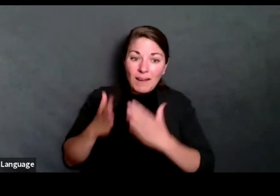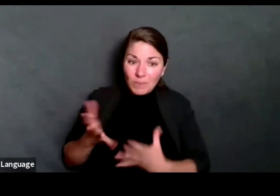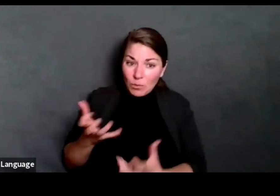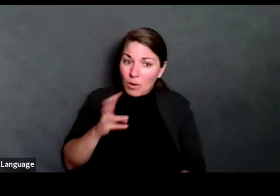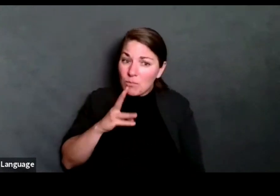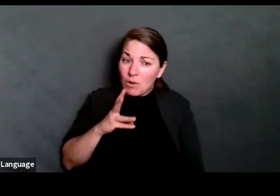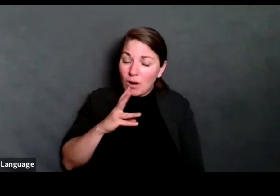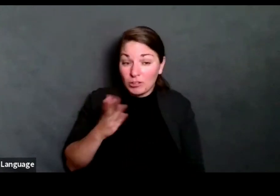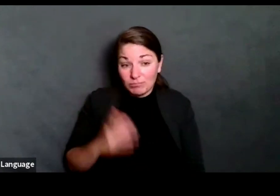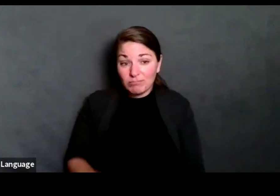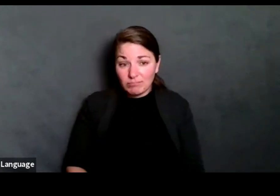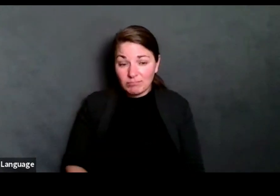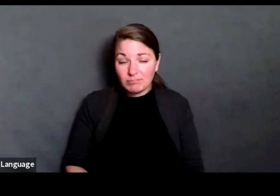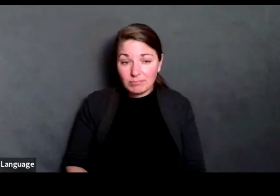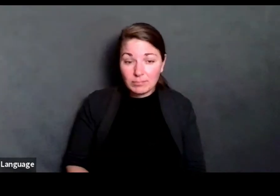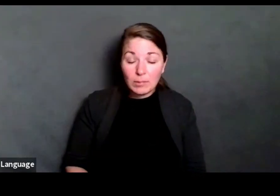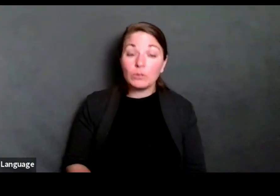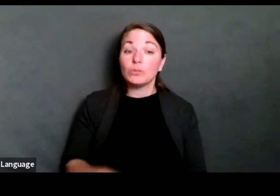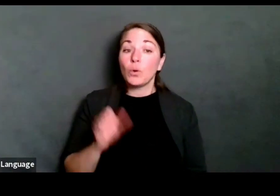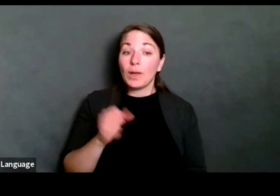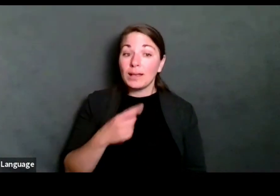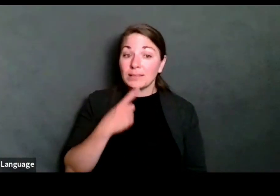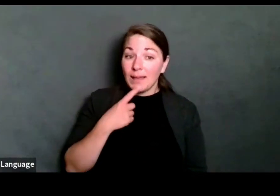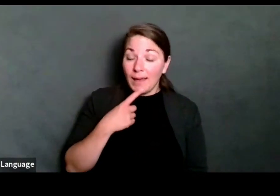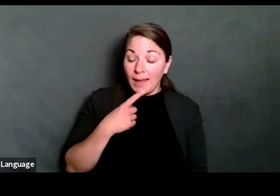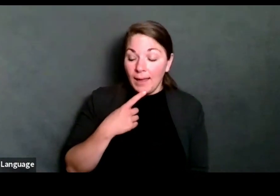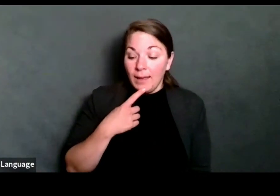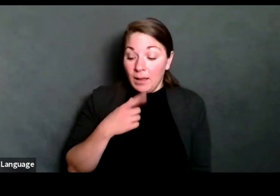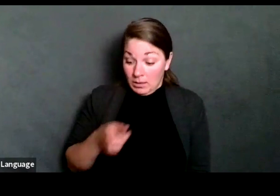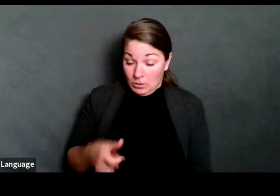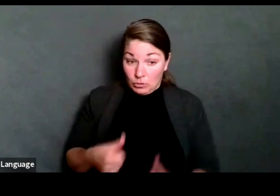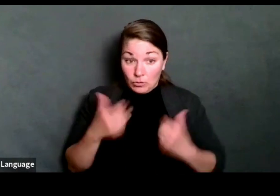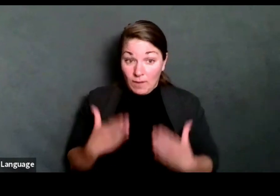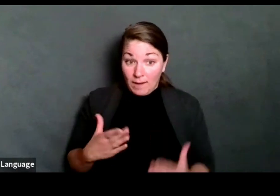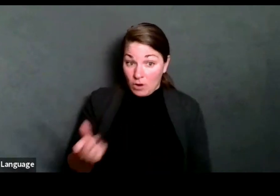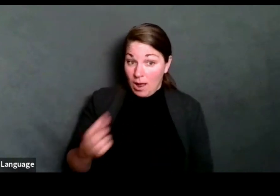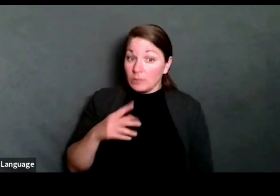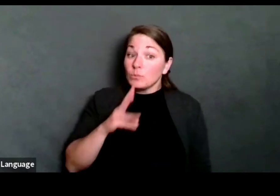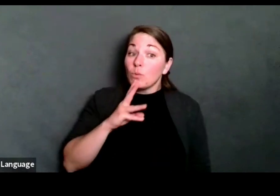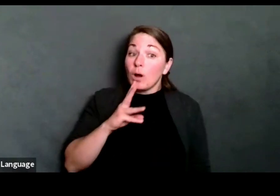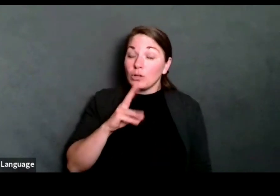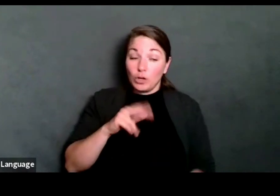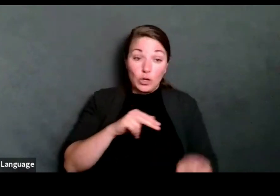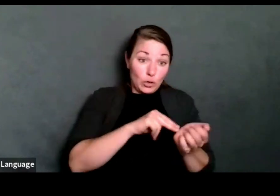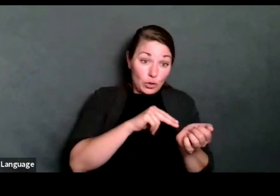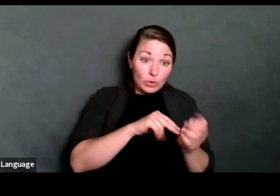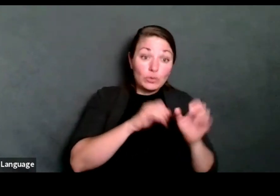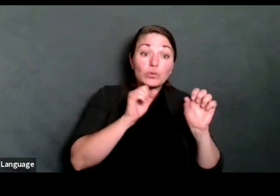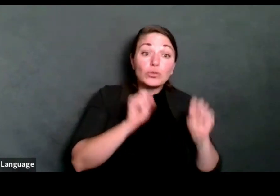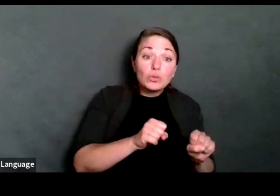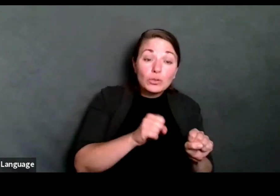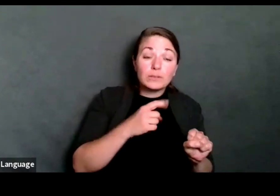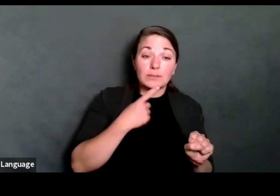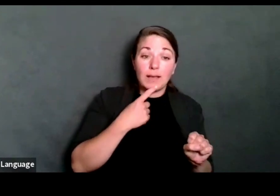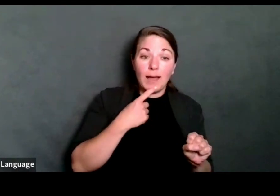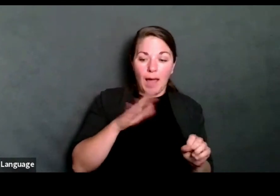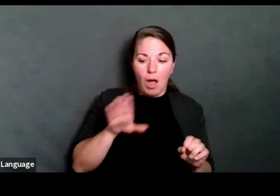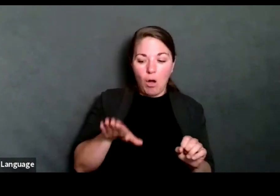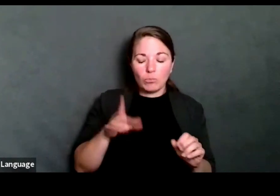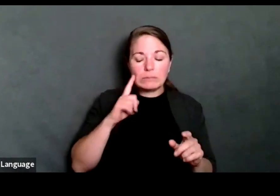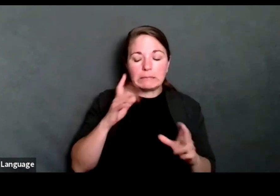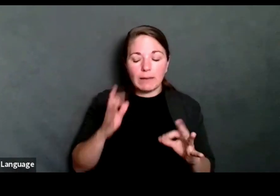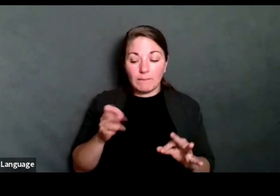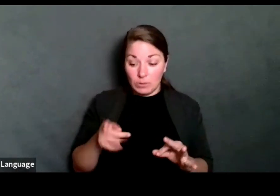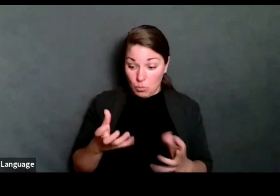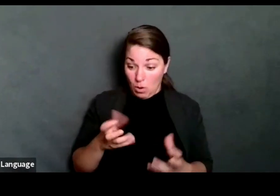conversation with the survivor could have gone like this. When the survivor asked for water, the nurse could say, "I can definitely get you